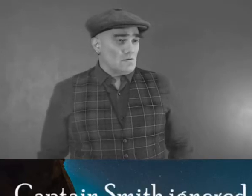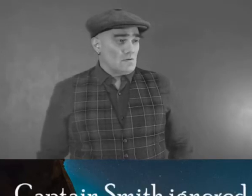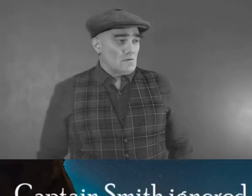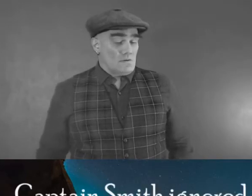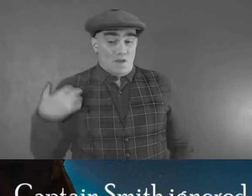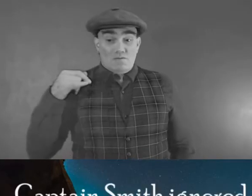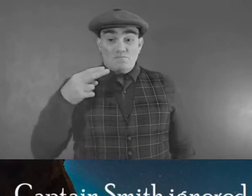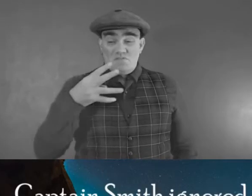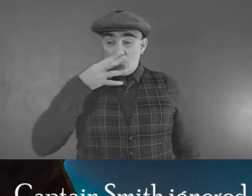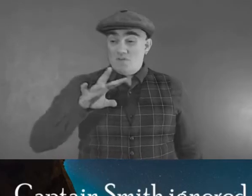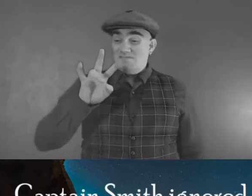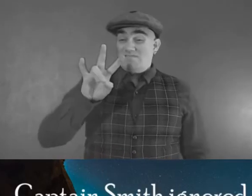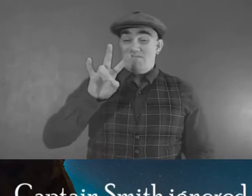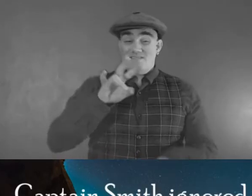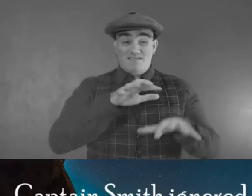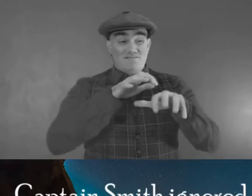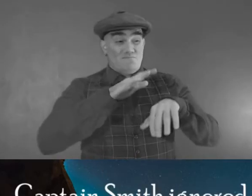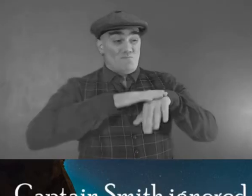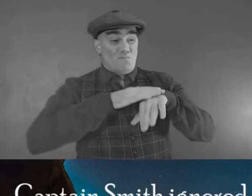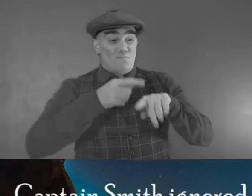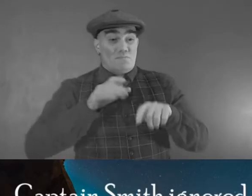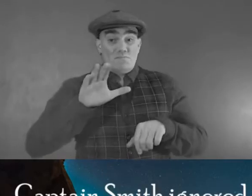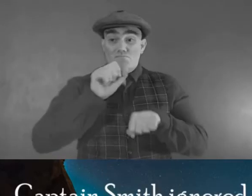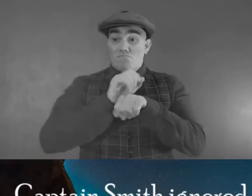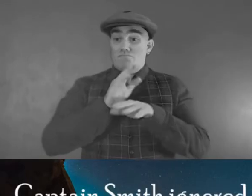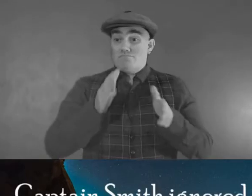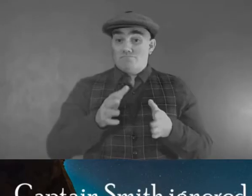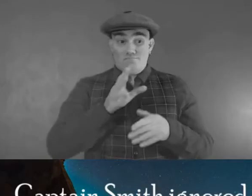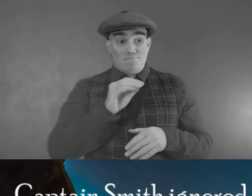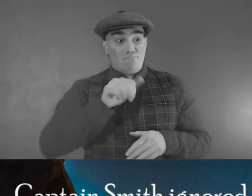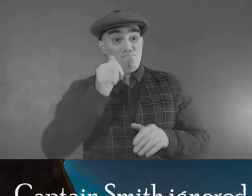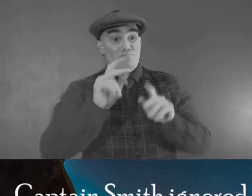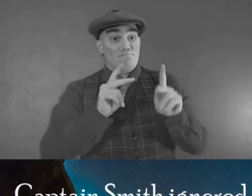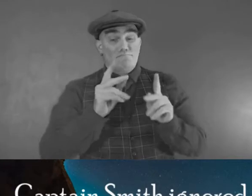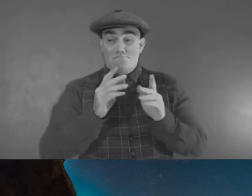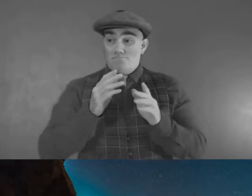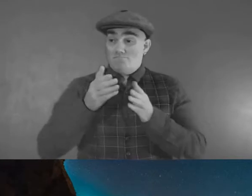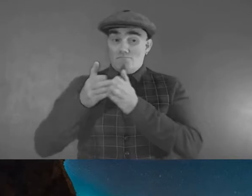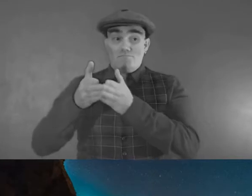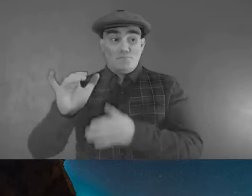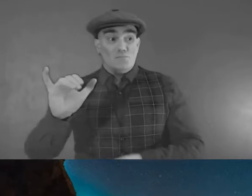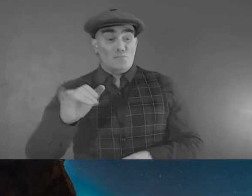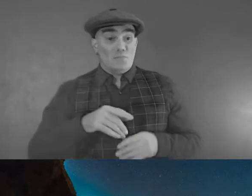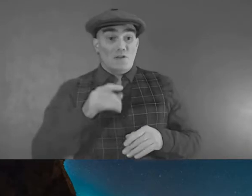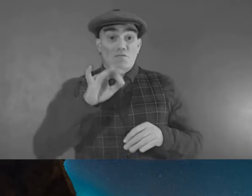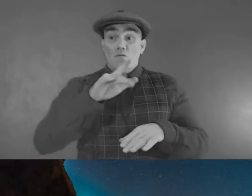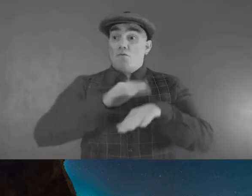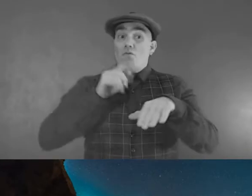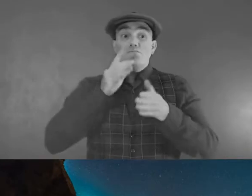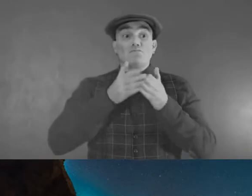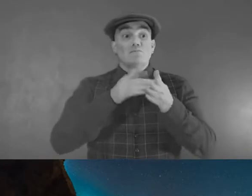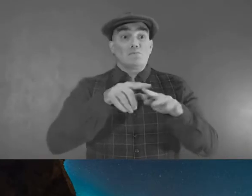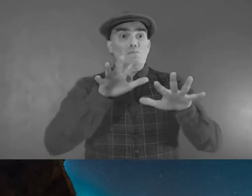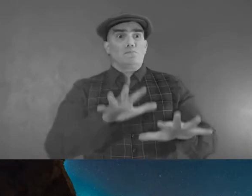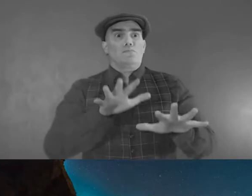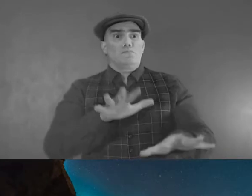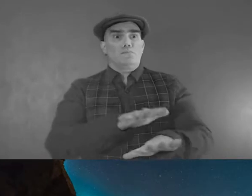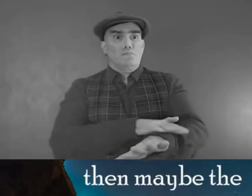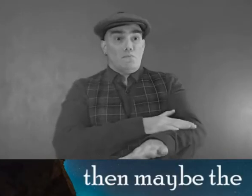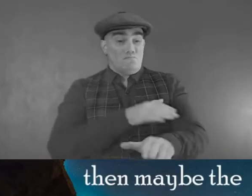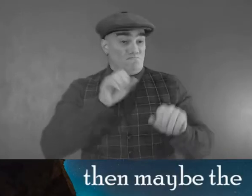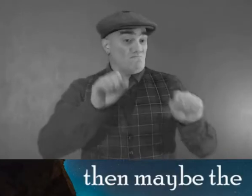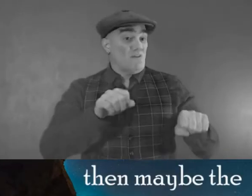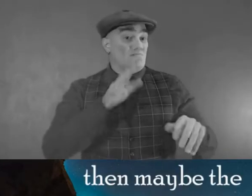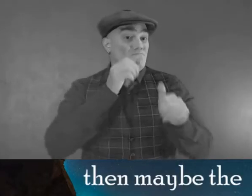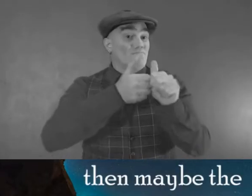Captain Smith ignored 7 iceberg warnings from his crew and other ships. If he had called for the ship to slow down, then maybe the